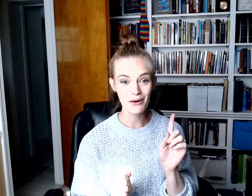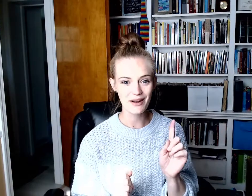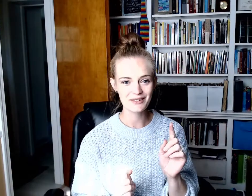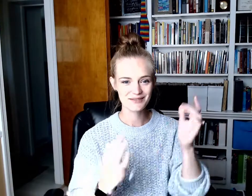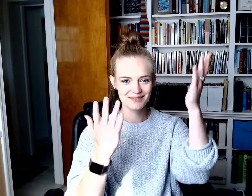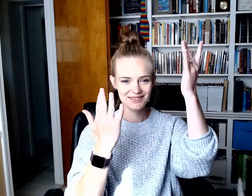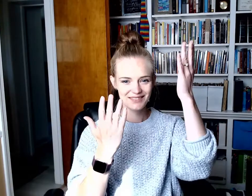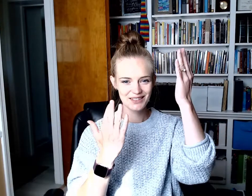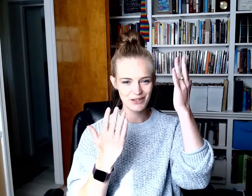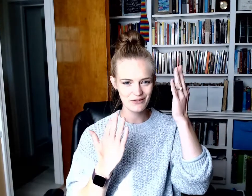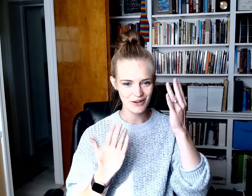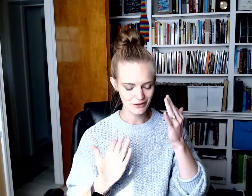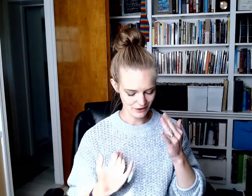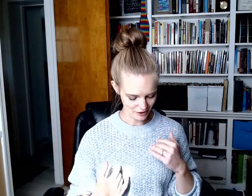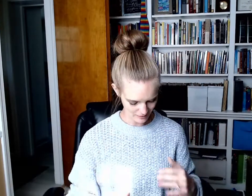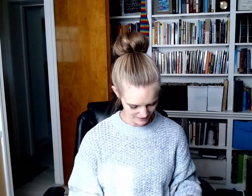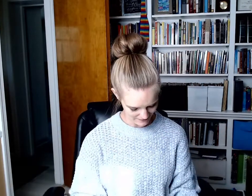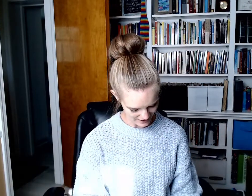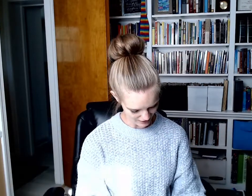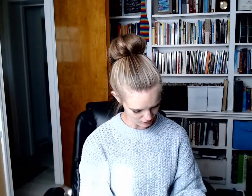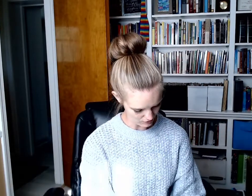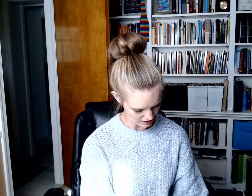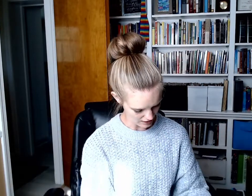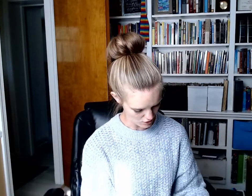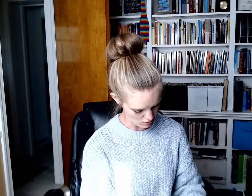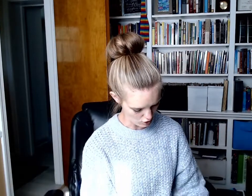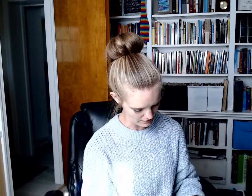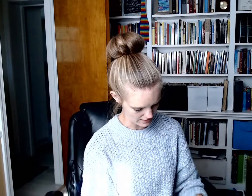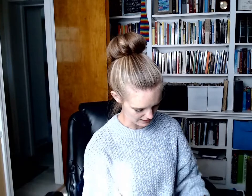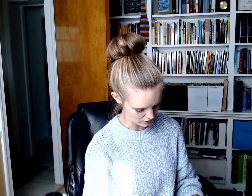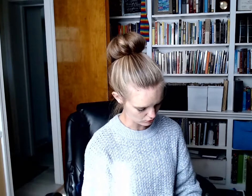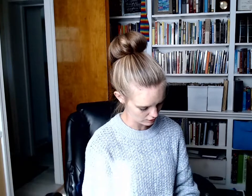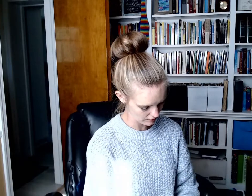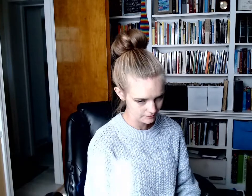around. So, fall afresh on me. Yes, you did it. You opened that door.